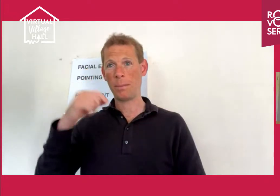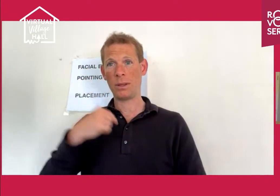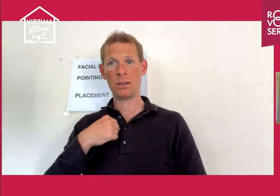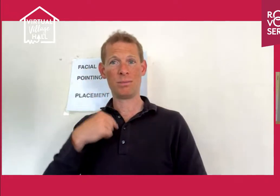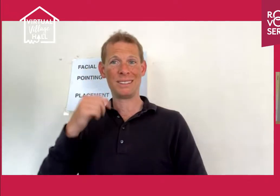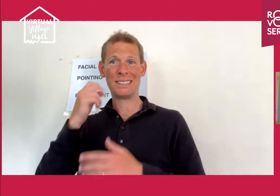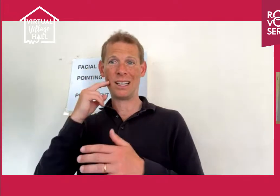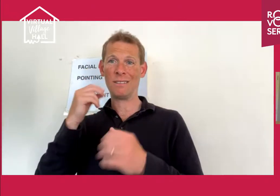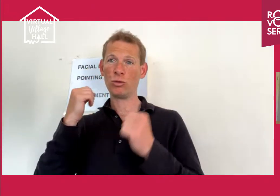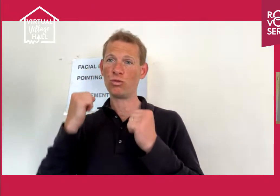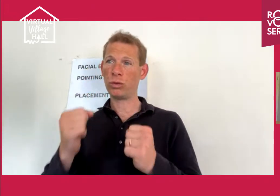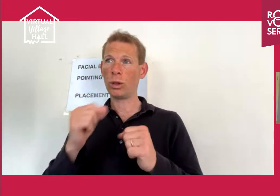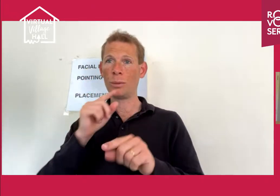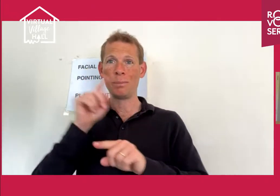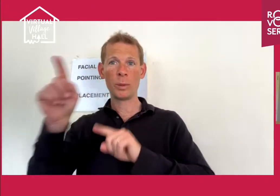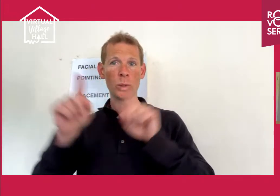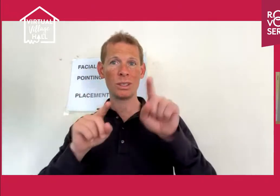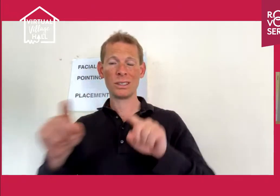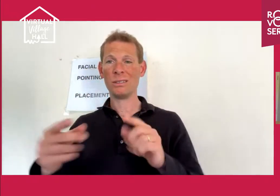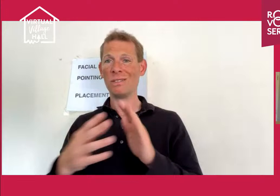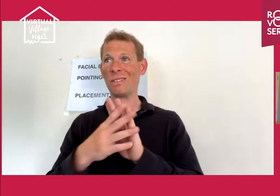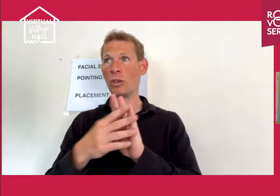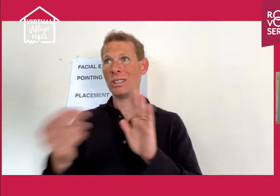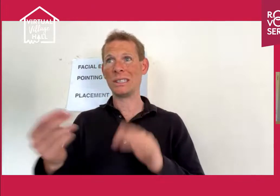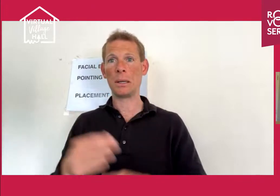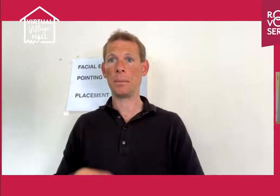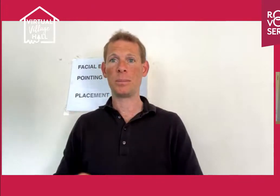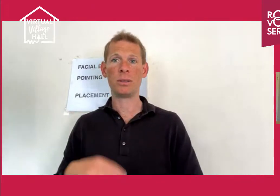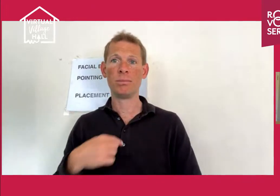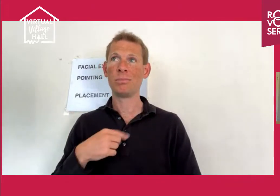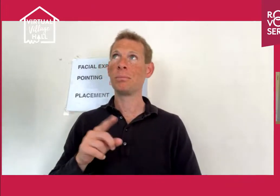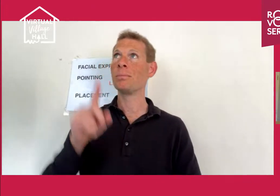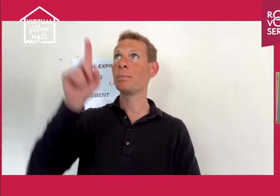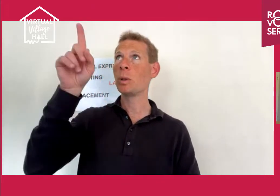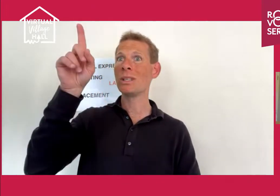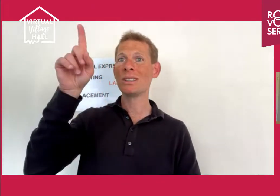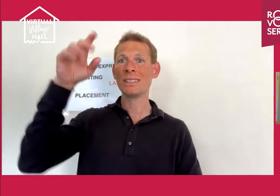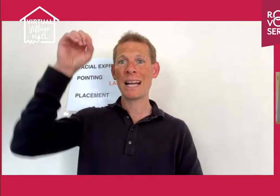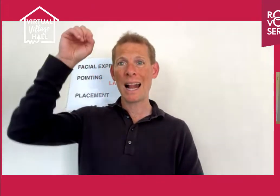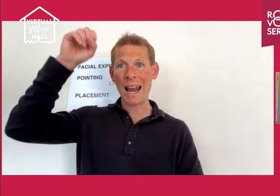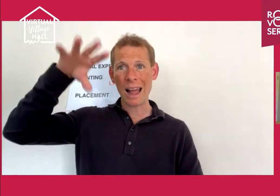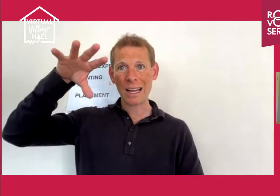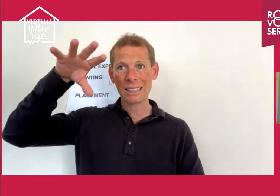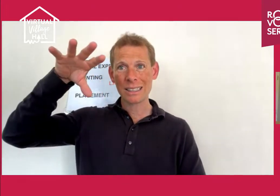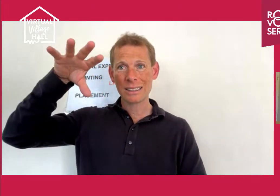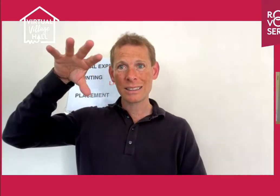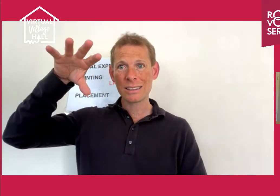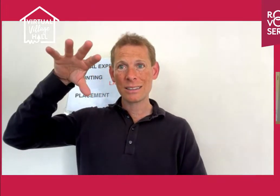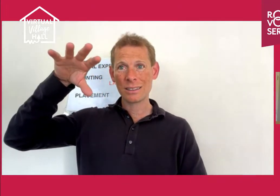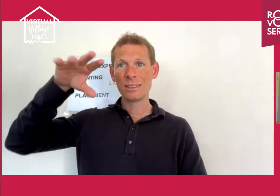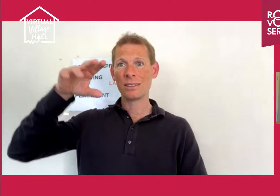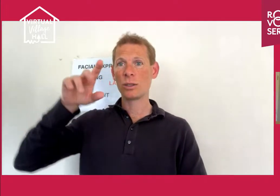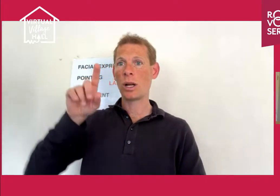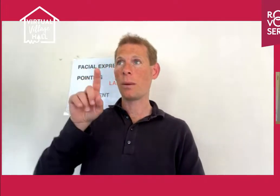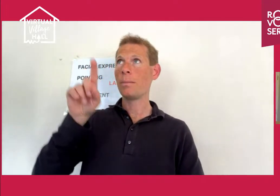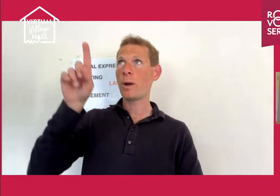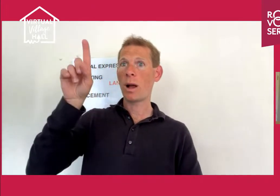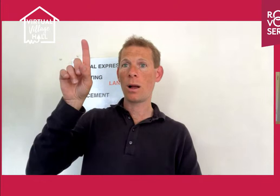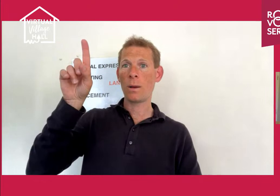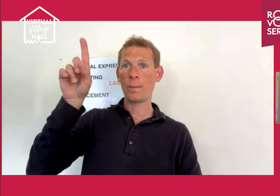we point and reference. Remember, deaf people and in our culture, it's very important to point to the object,